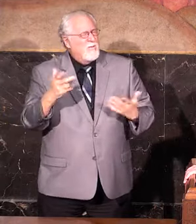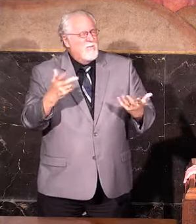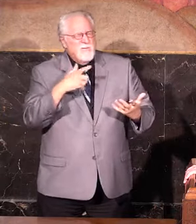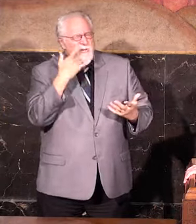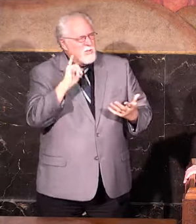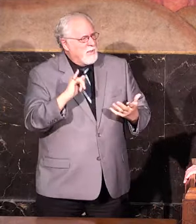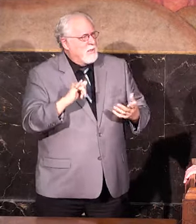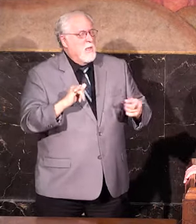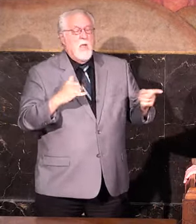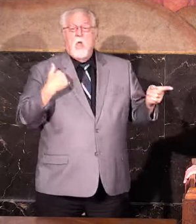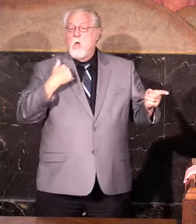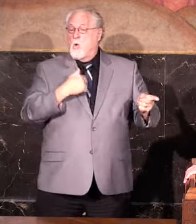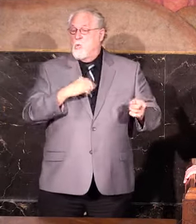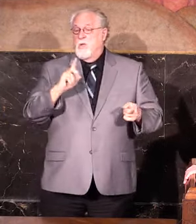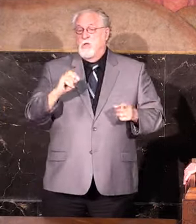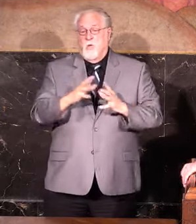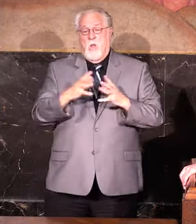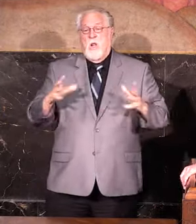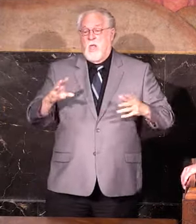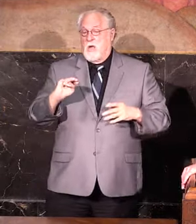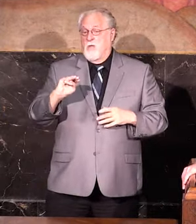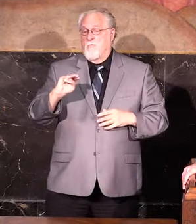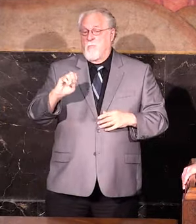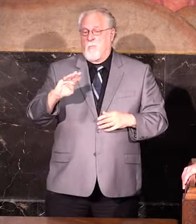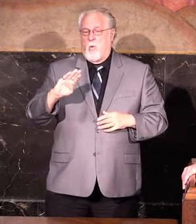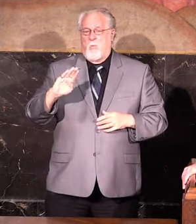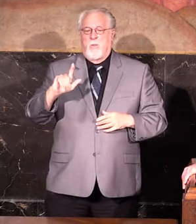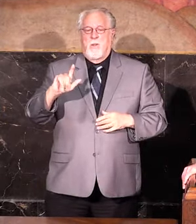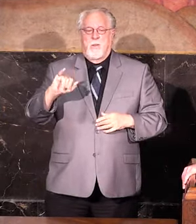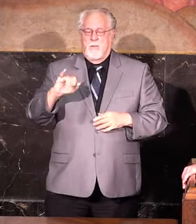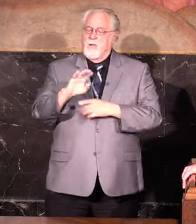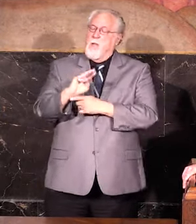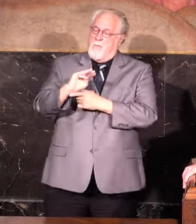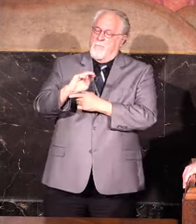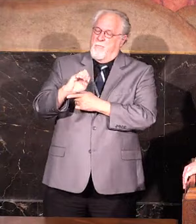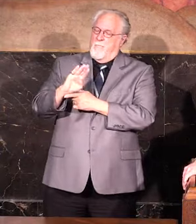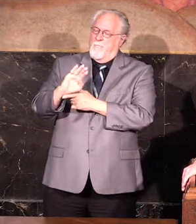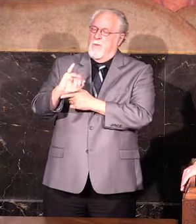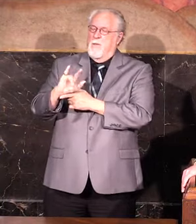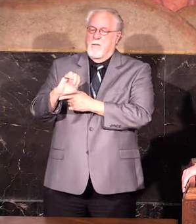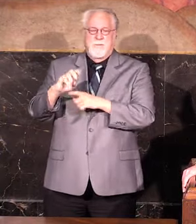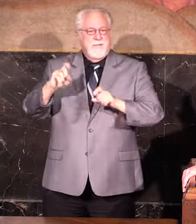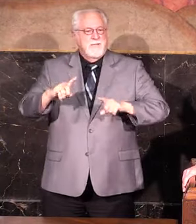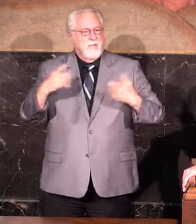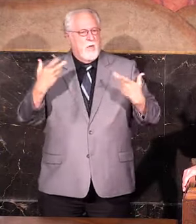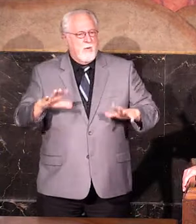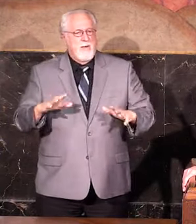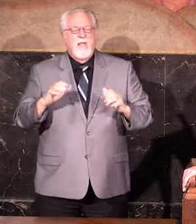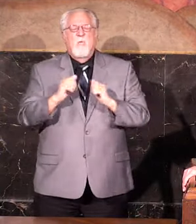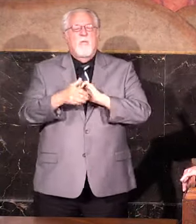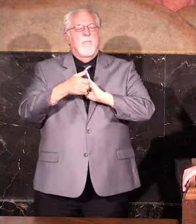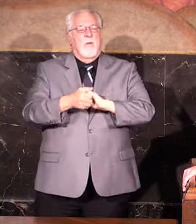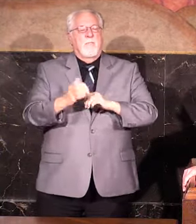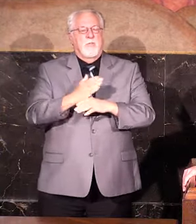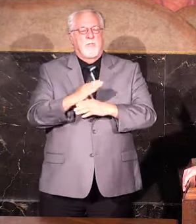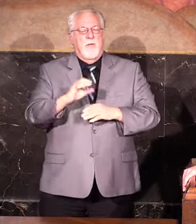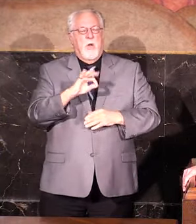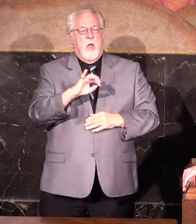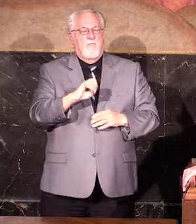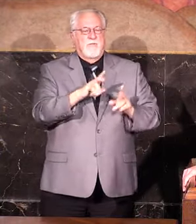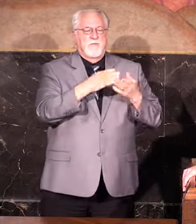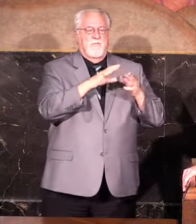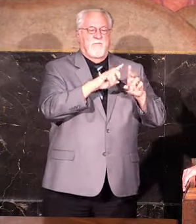like? First of all, we've been doing a lot of mobile testing already. And we're doing that with a partnership between the Office of Public